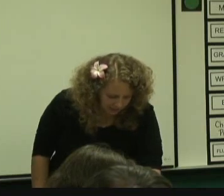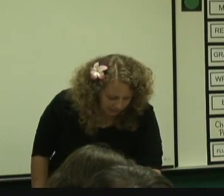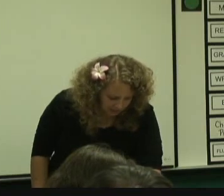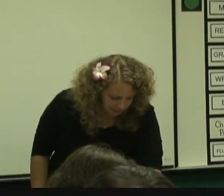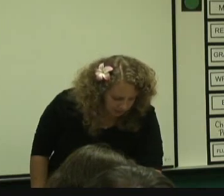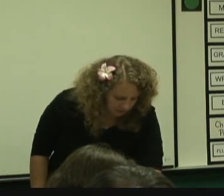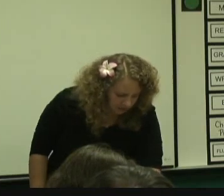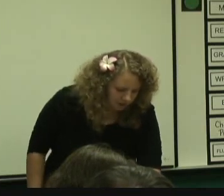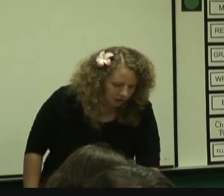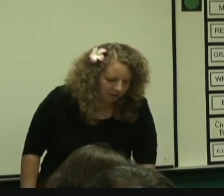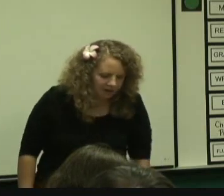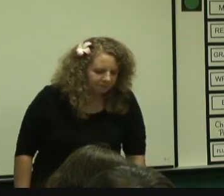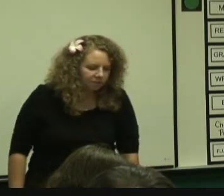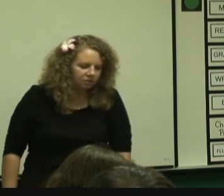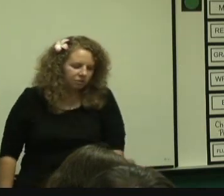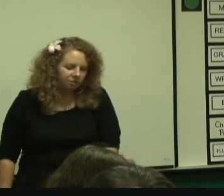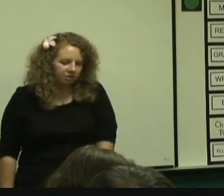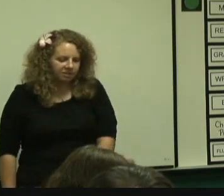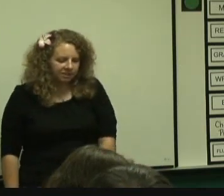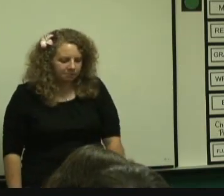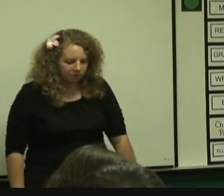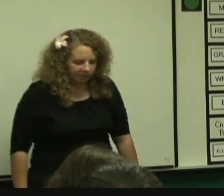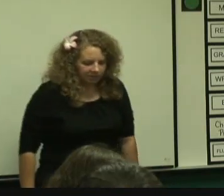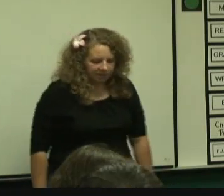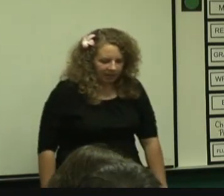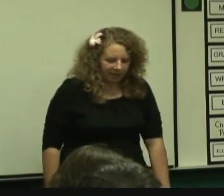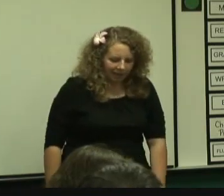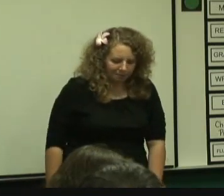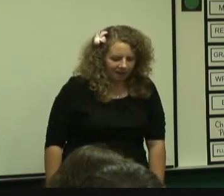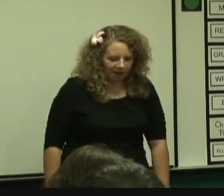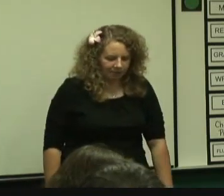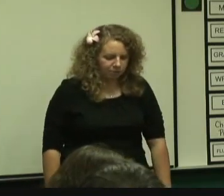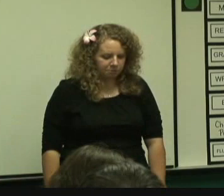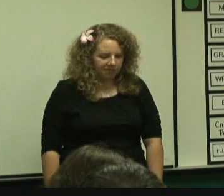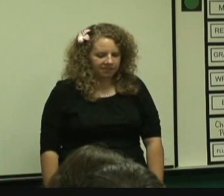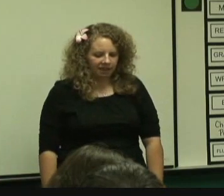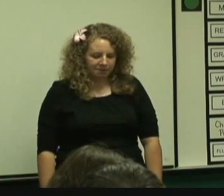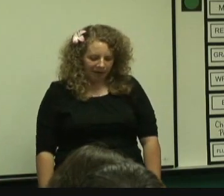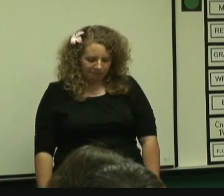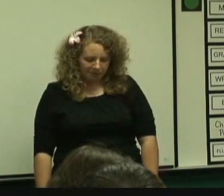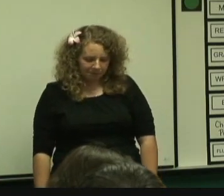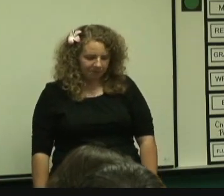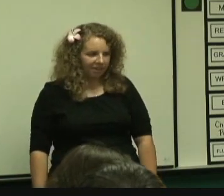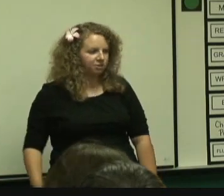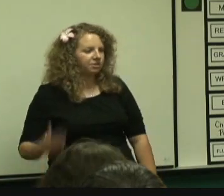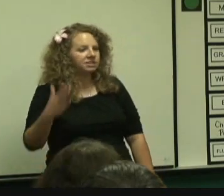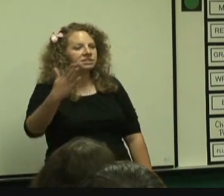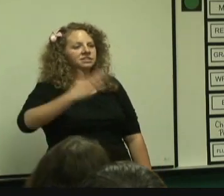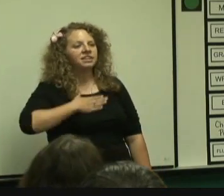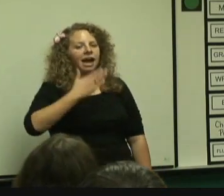sentences. Okay. So their example is I, happy, I, which means I am happy. Okay, so this is the sign